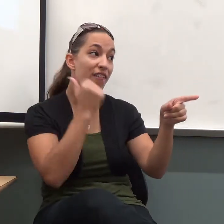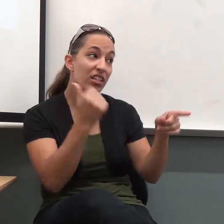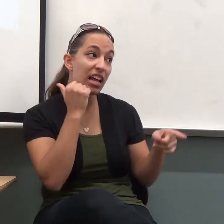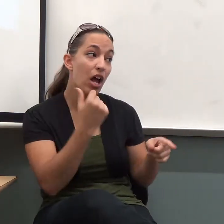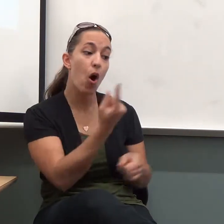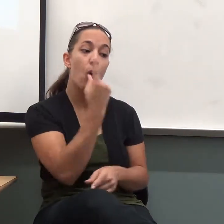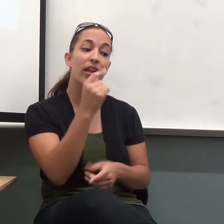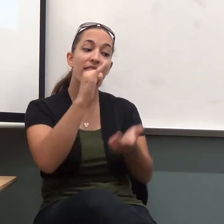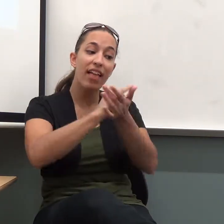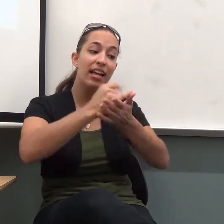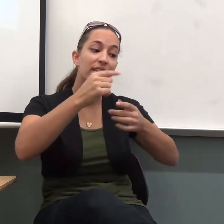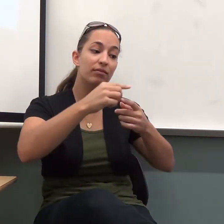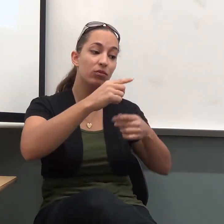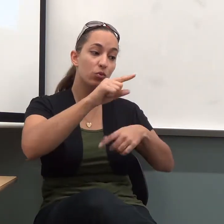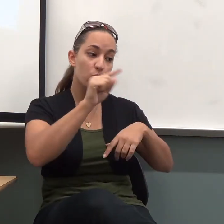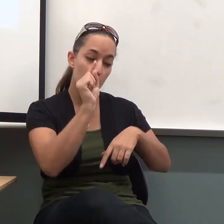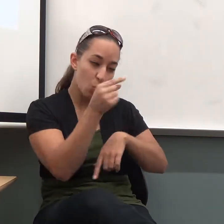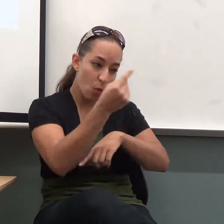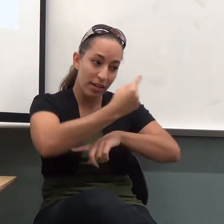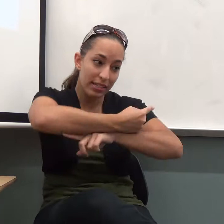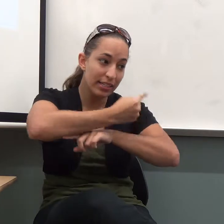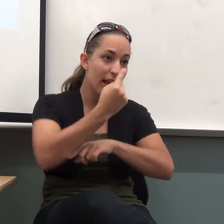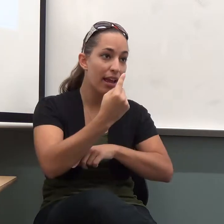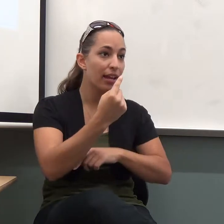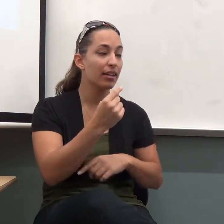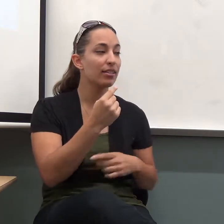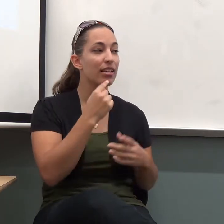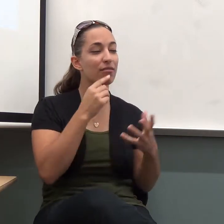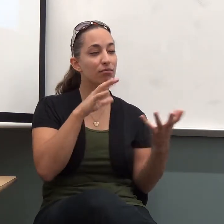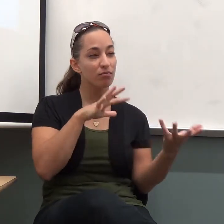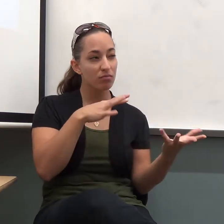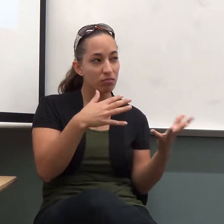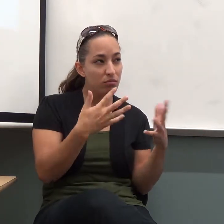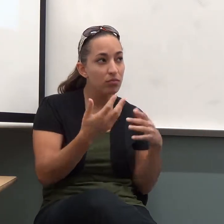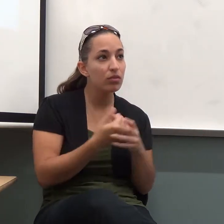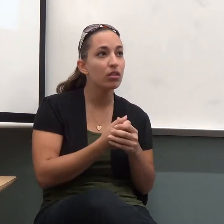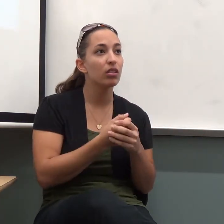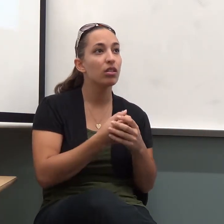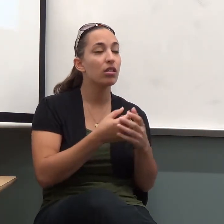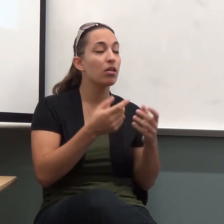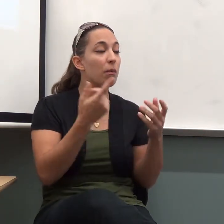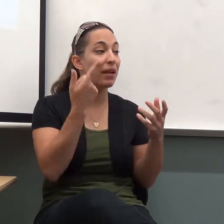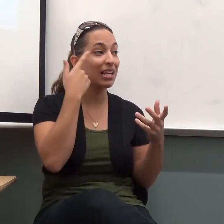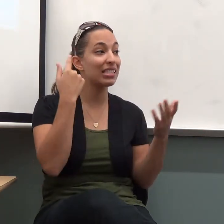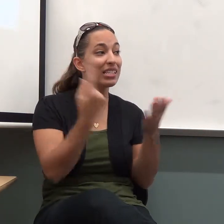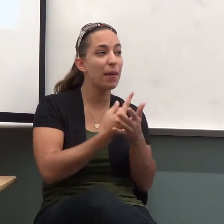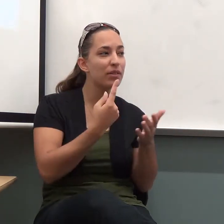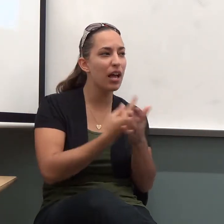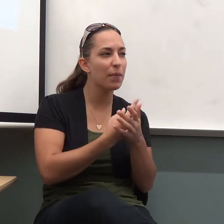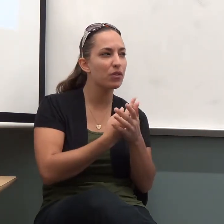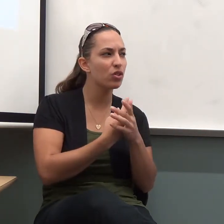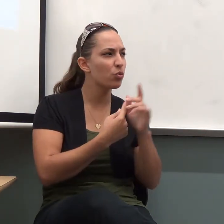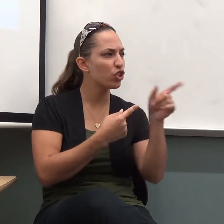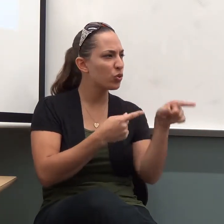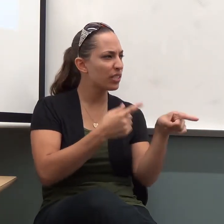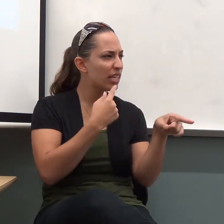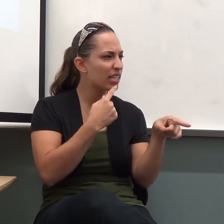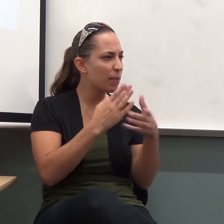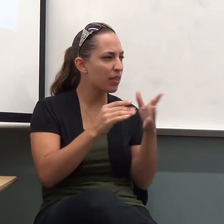Okay, that's one reason why it's important to know, because sometimes, what was you said something about it? You said that